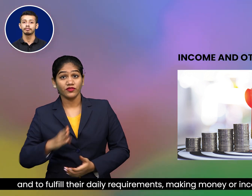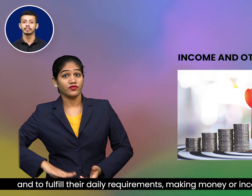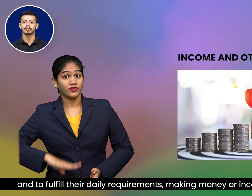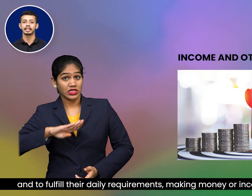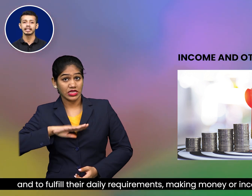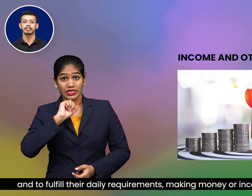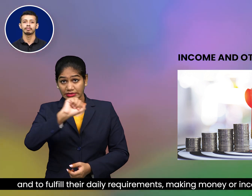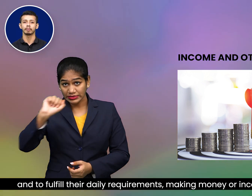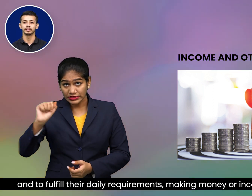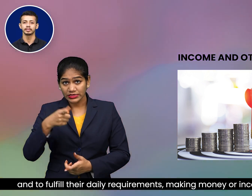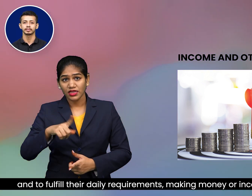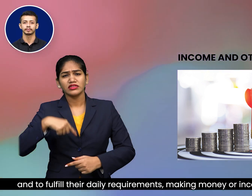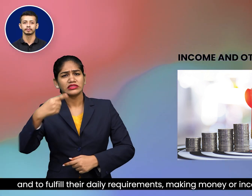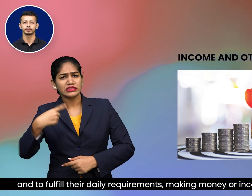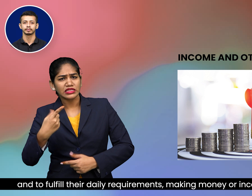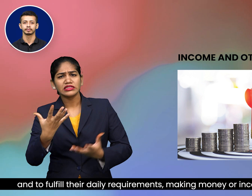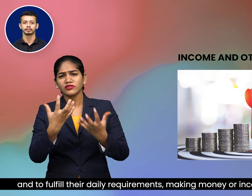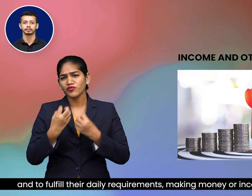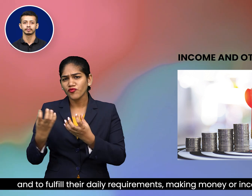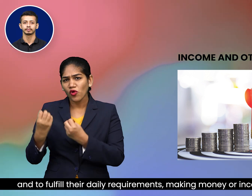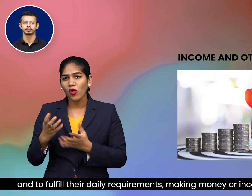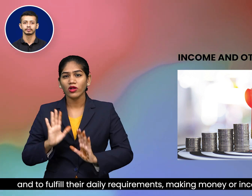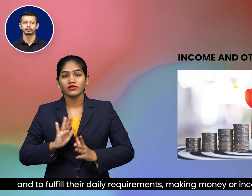and to fulfill their daily requirements,